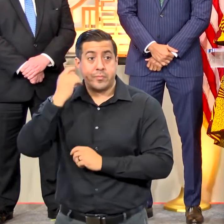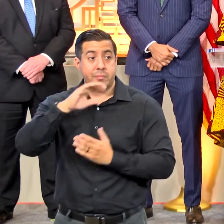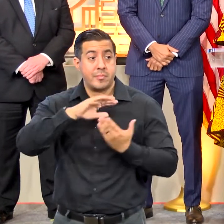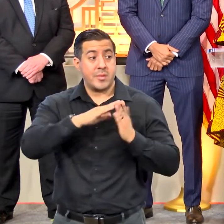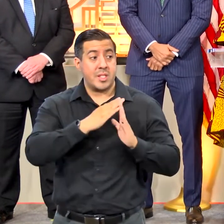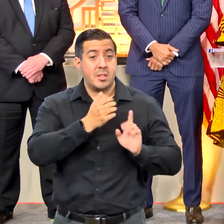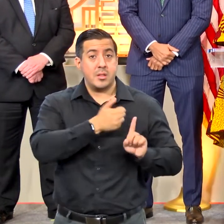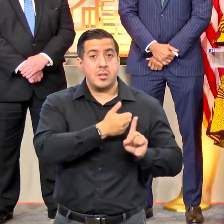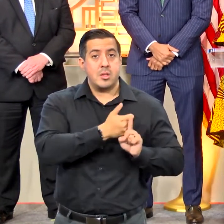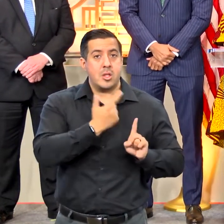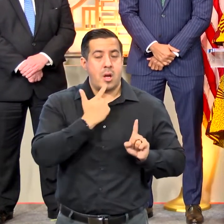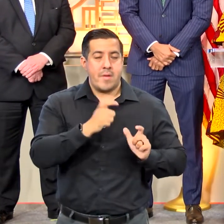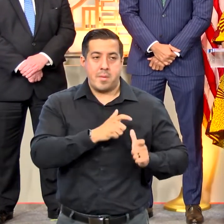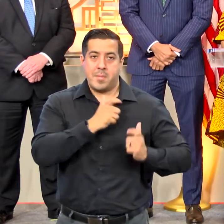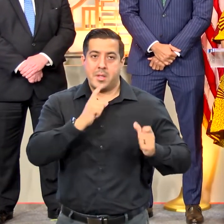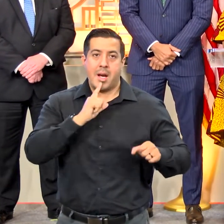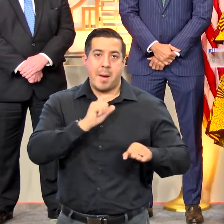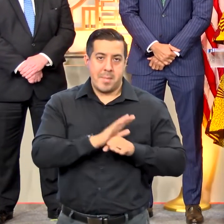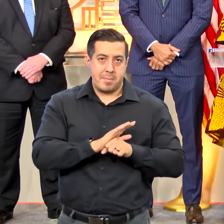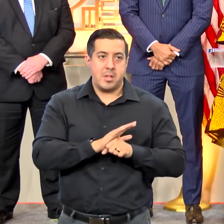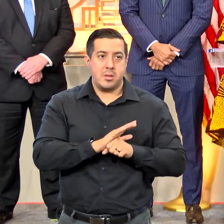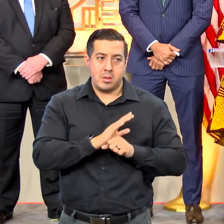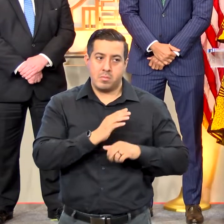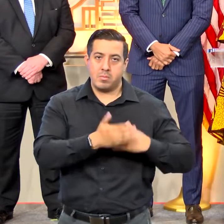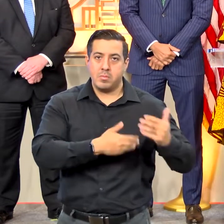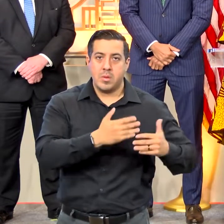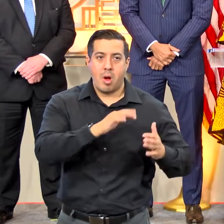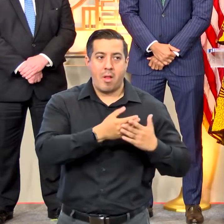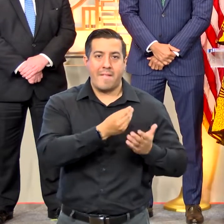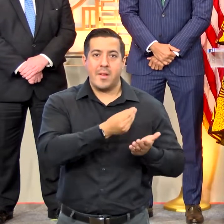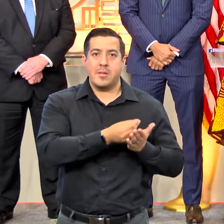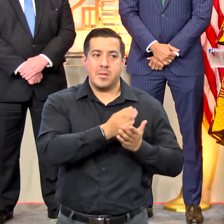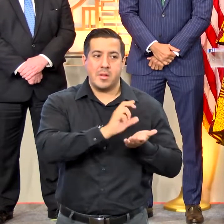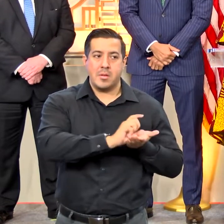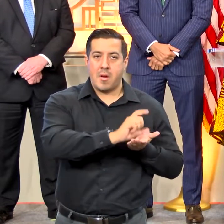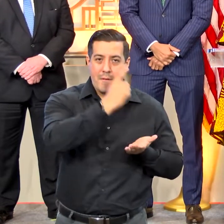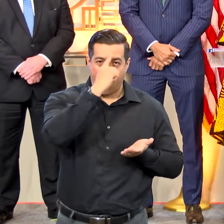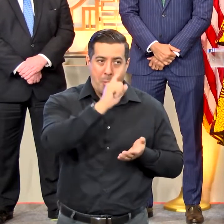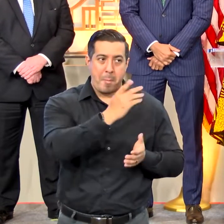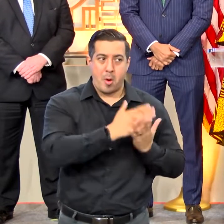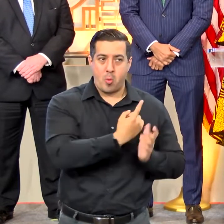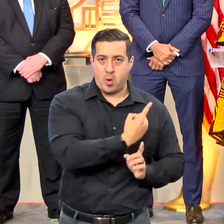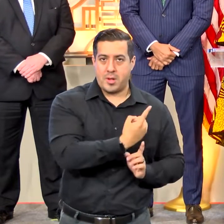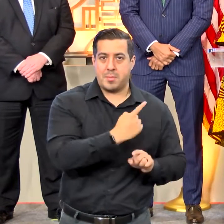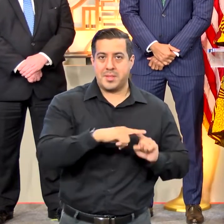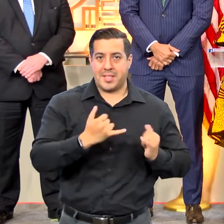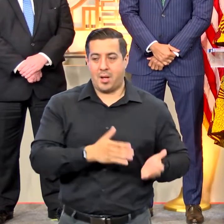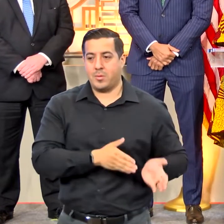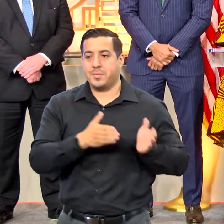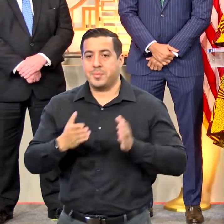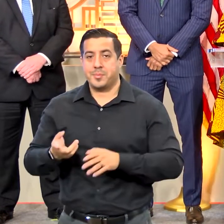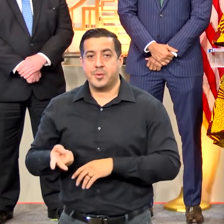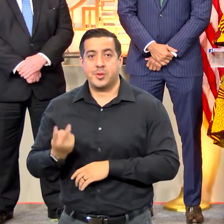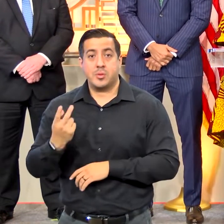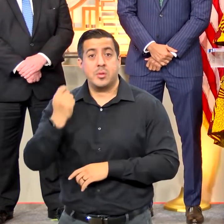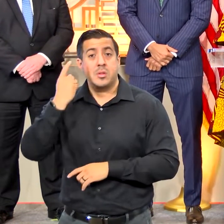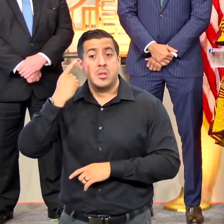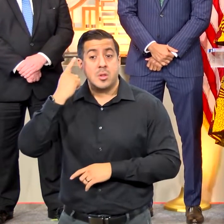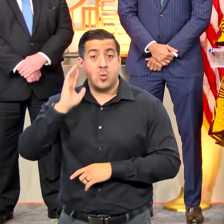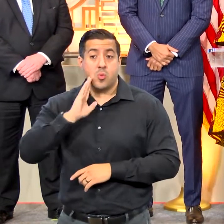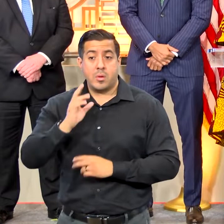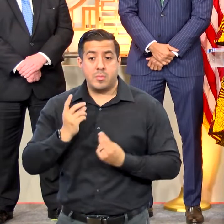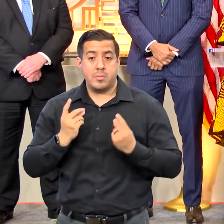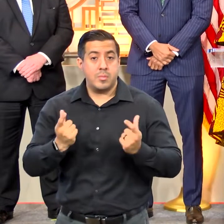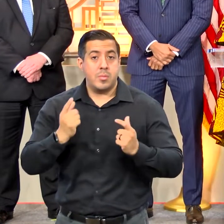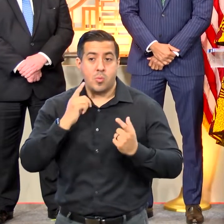has an enormous commitment as well, and their investment they made for Phase 1. This work doesn't happen overnight. It